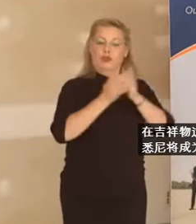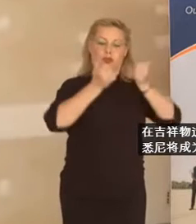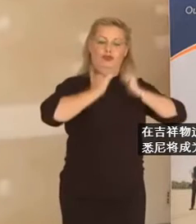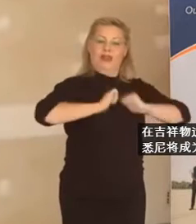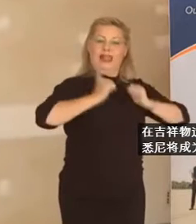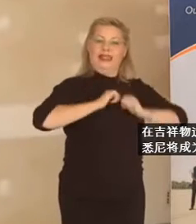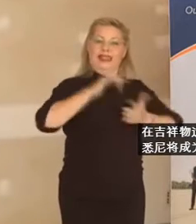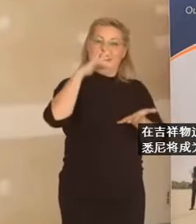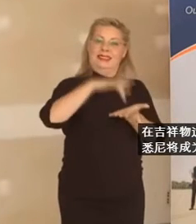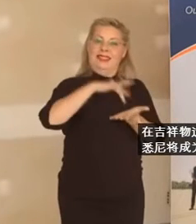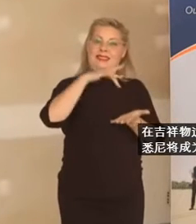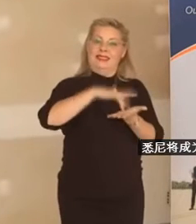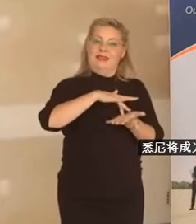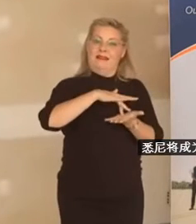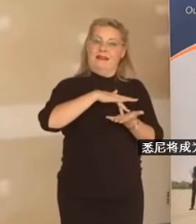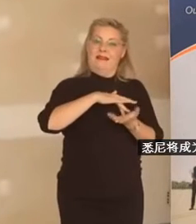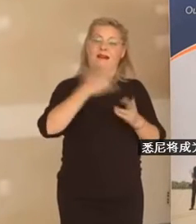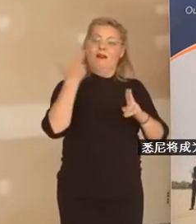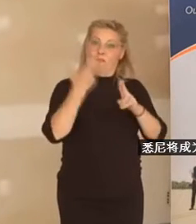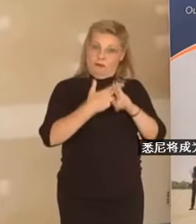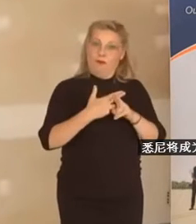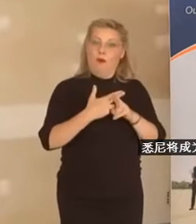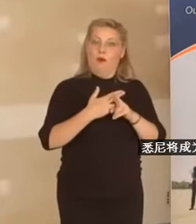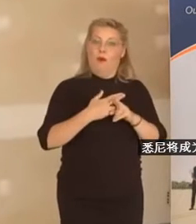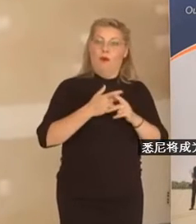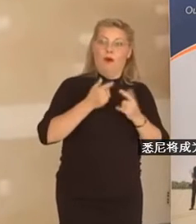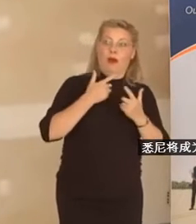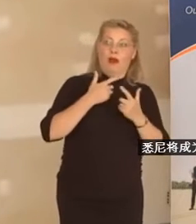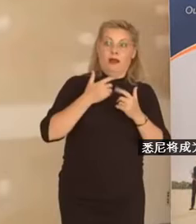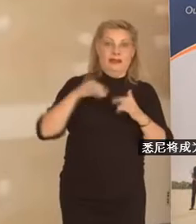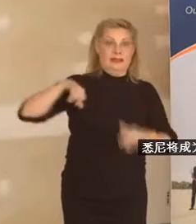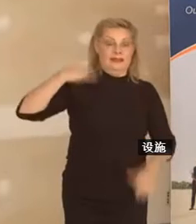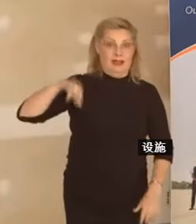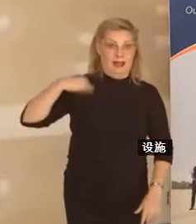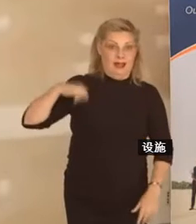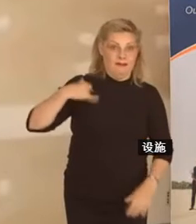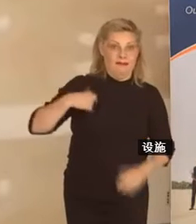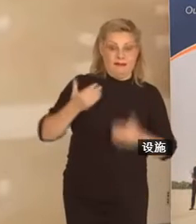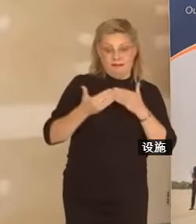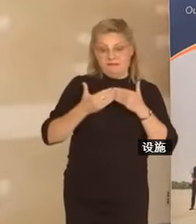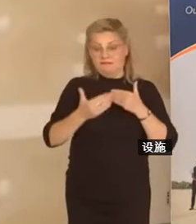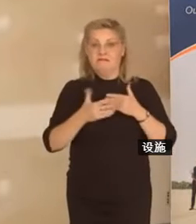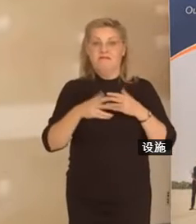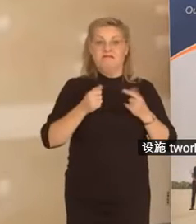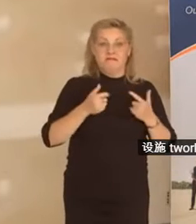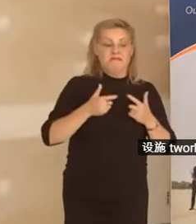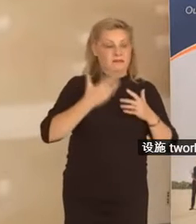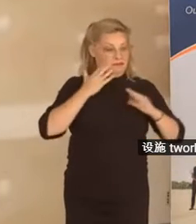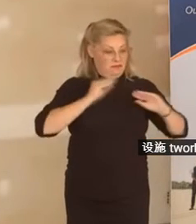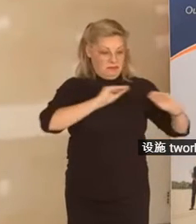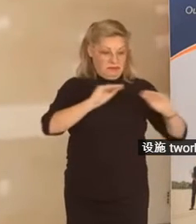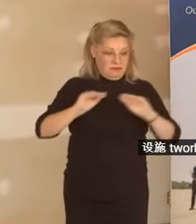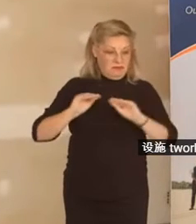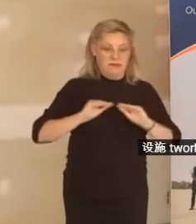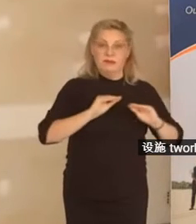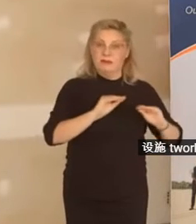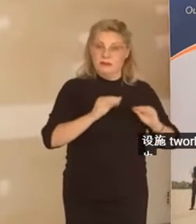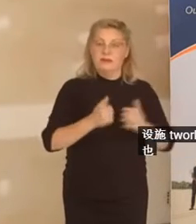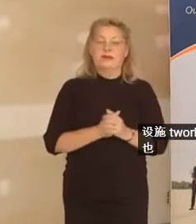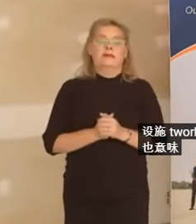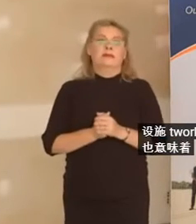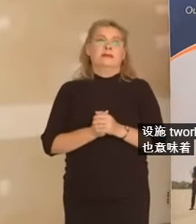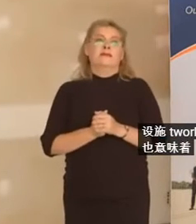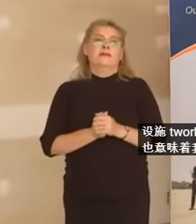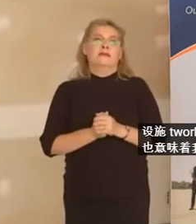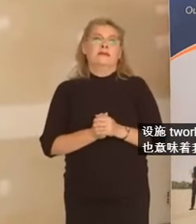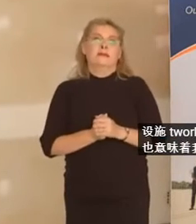will become a major training facility for all of our staff throughout our national network. And it